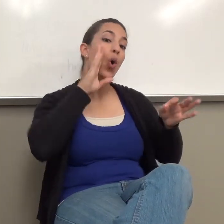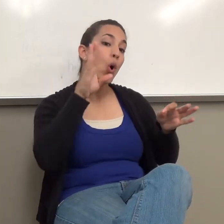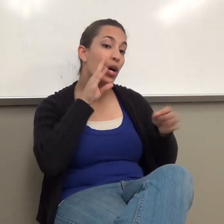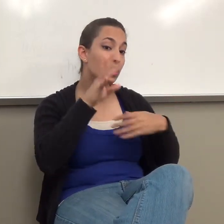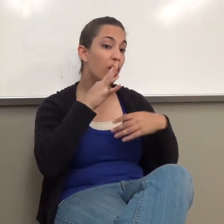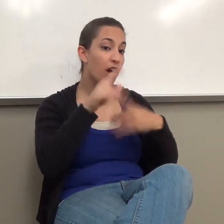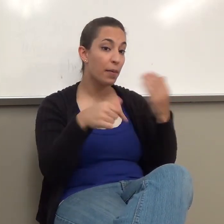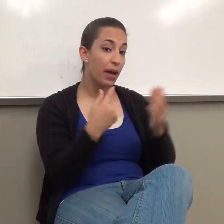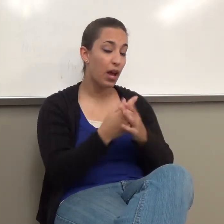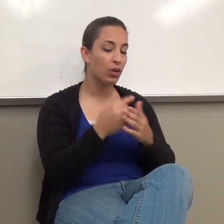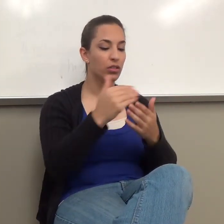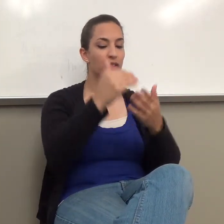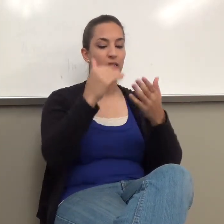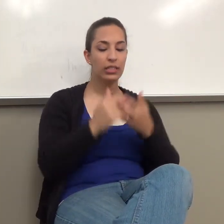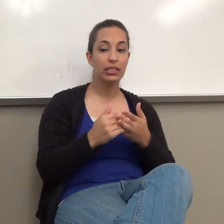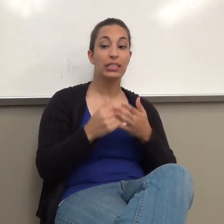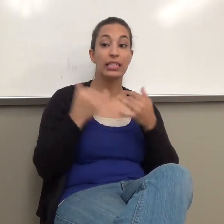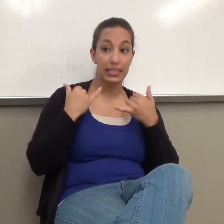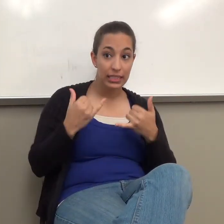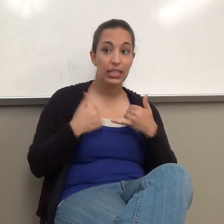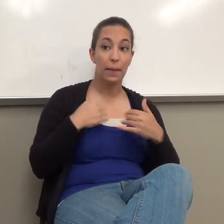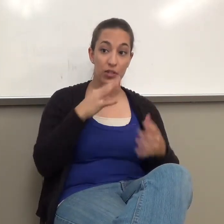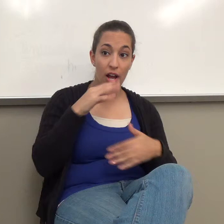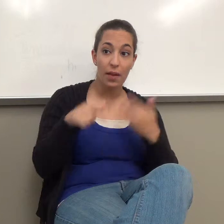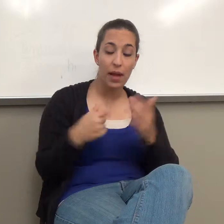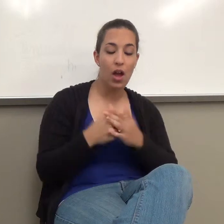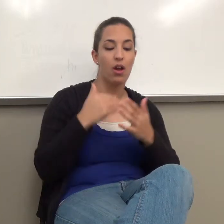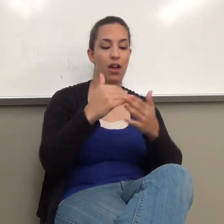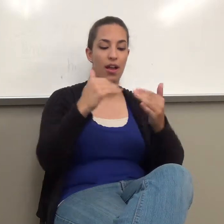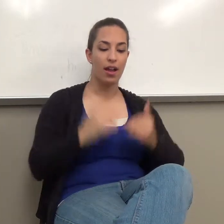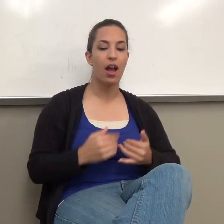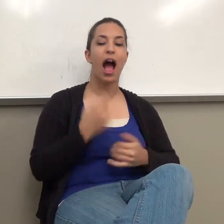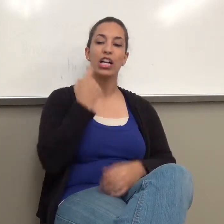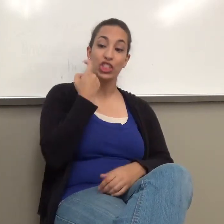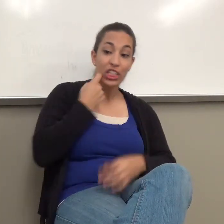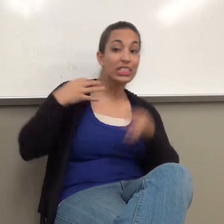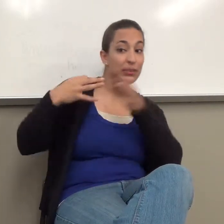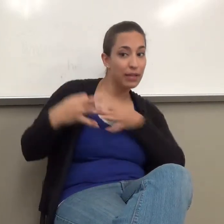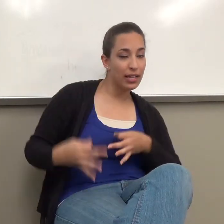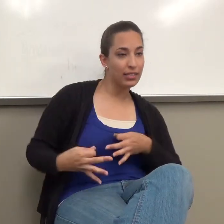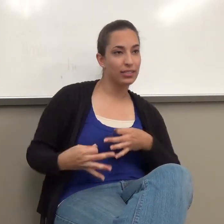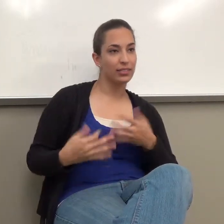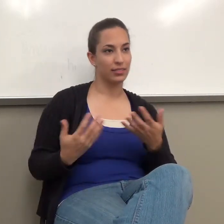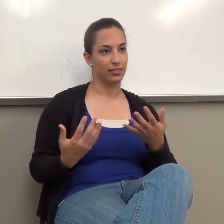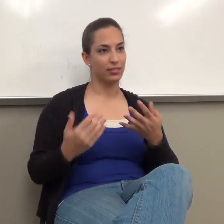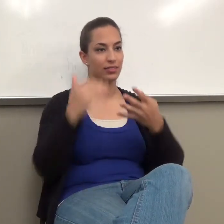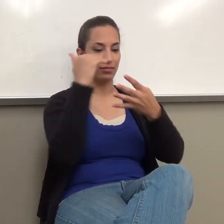I just said. It's that important to give your reader